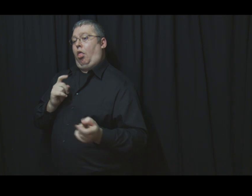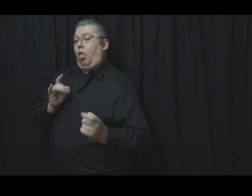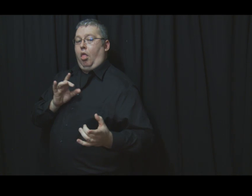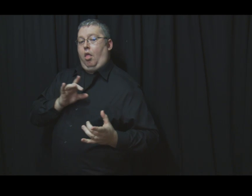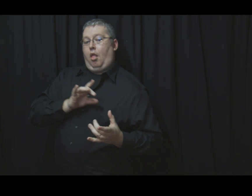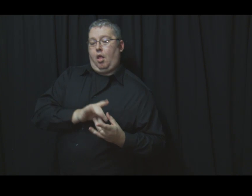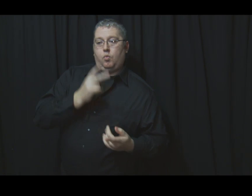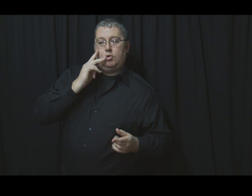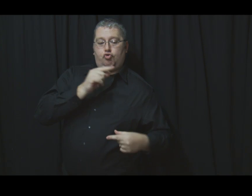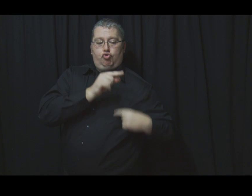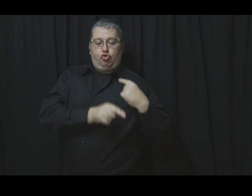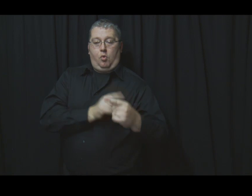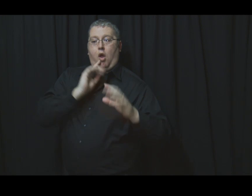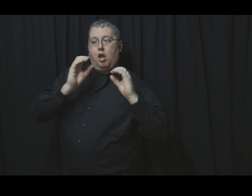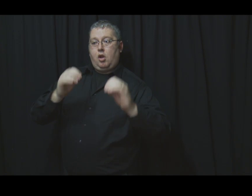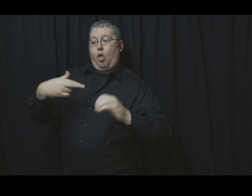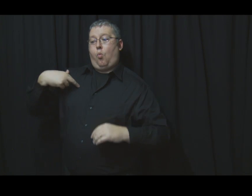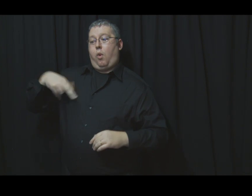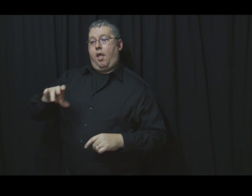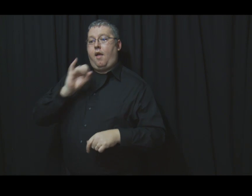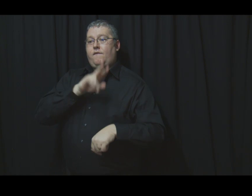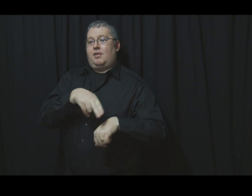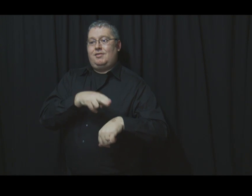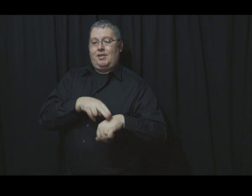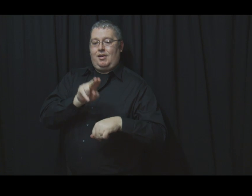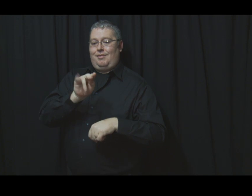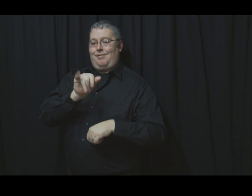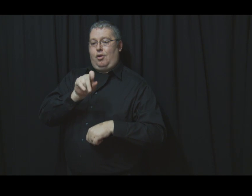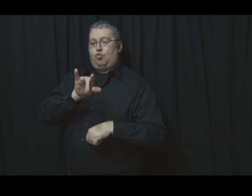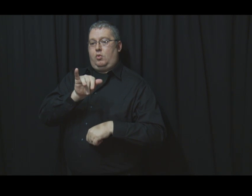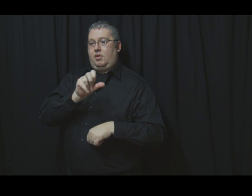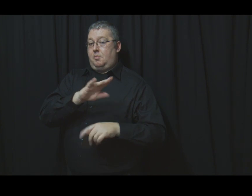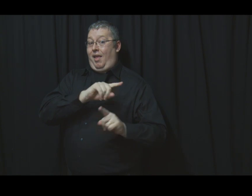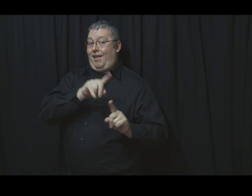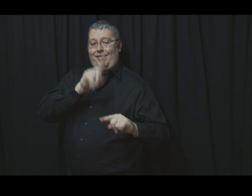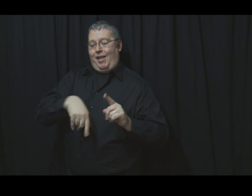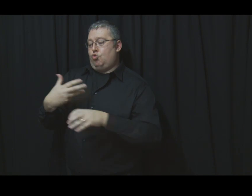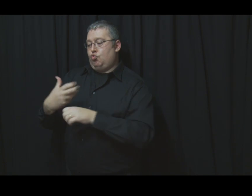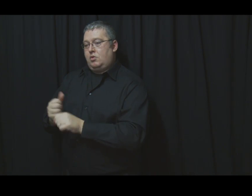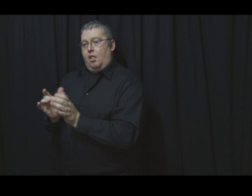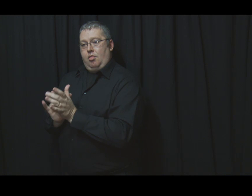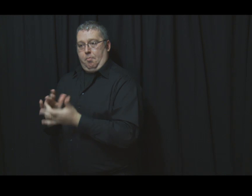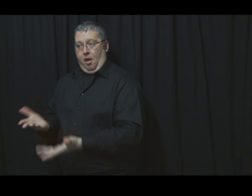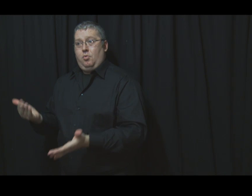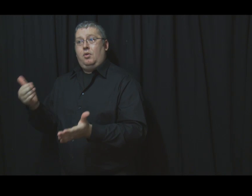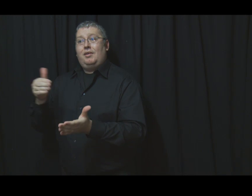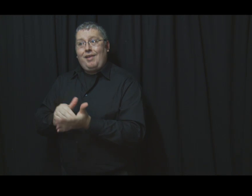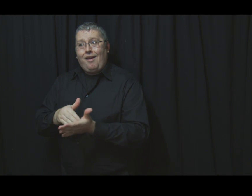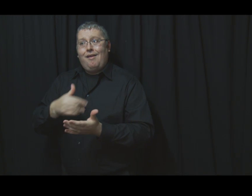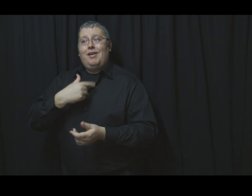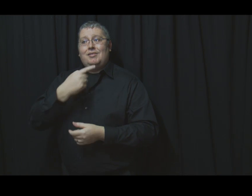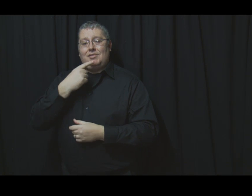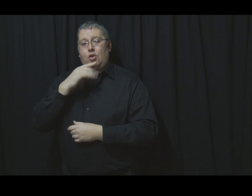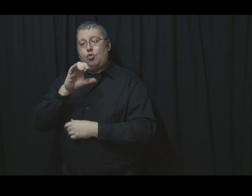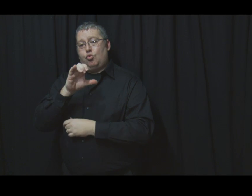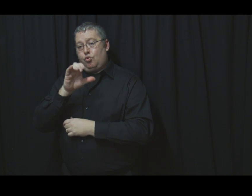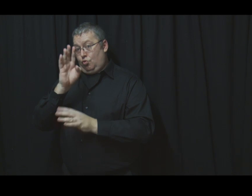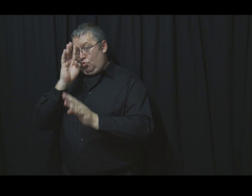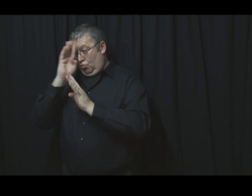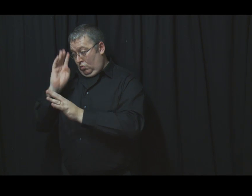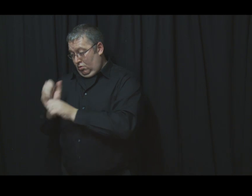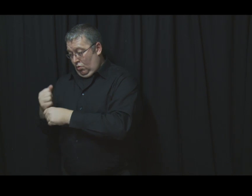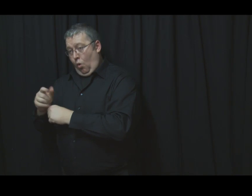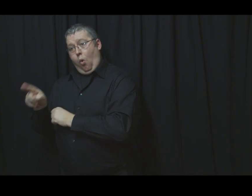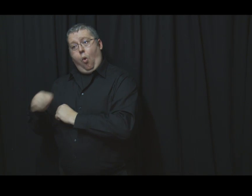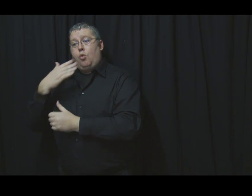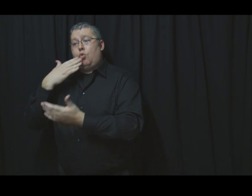being taught the religion of naturalism and that the Bible can't be trusted. And so again I say, creation is the only viable model